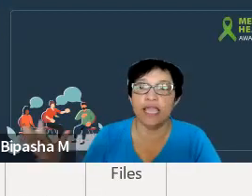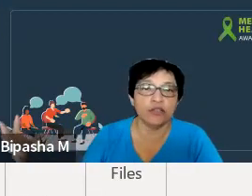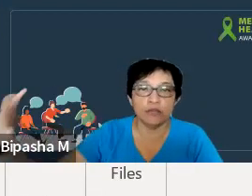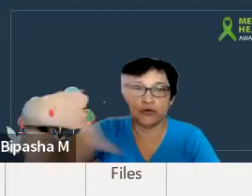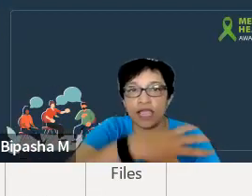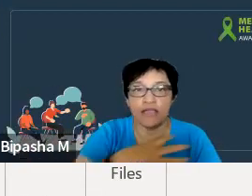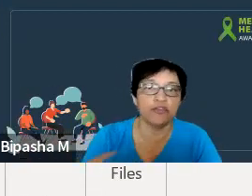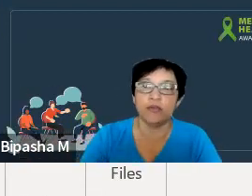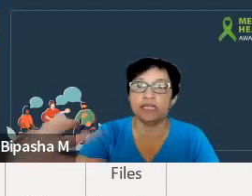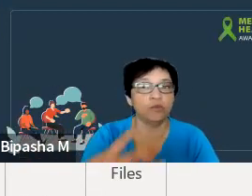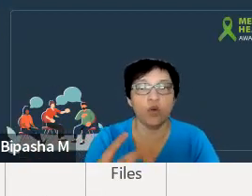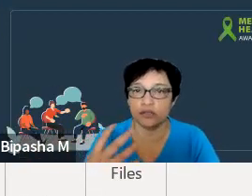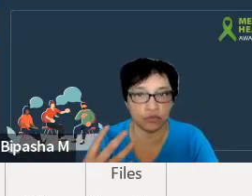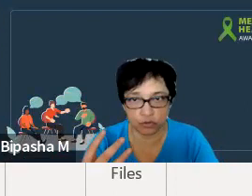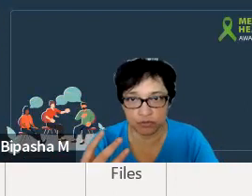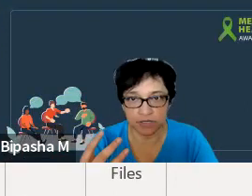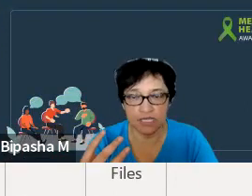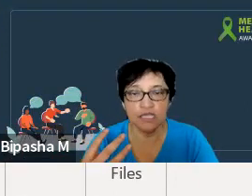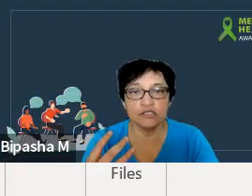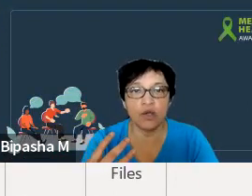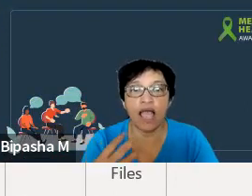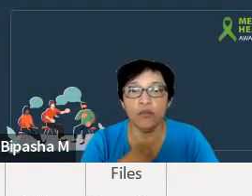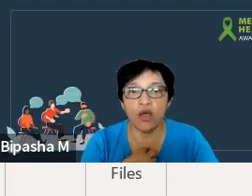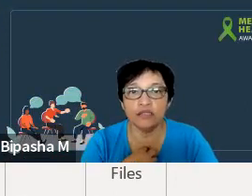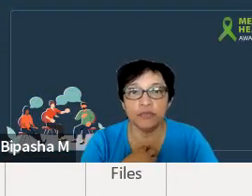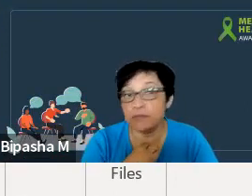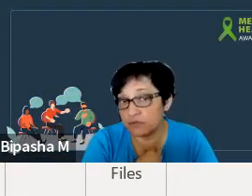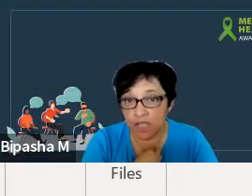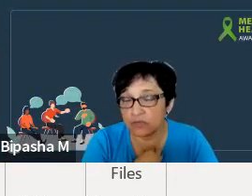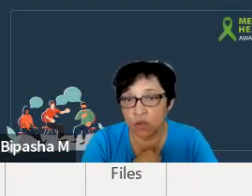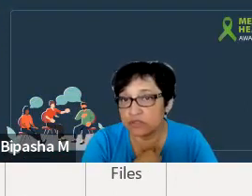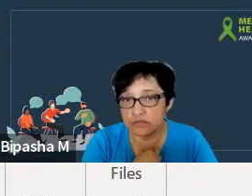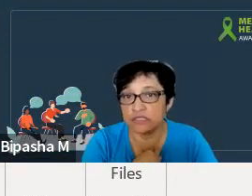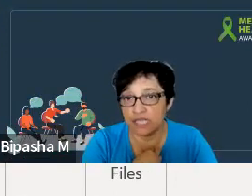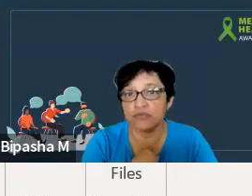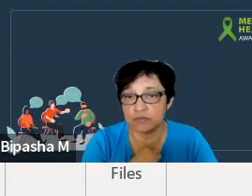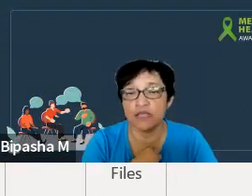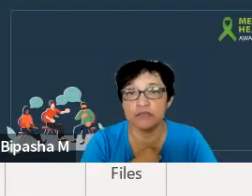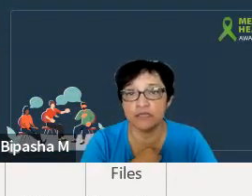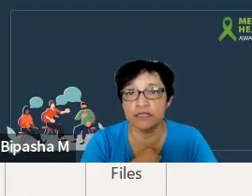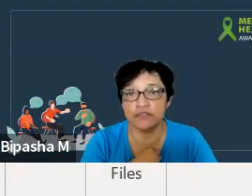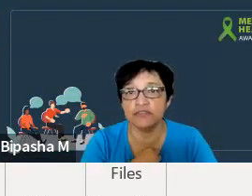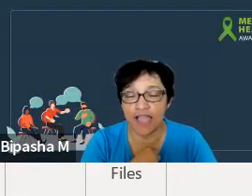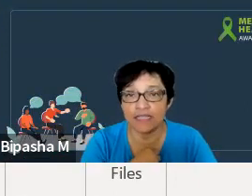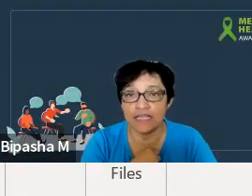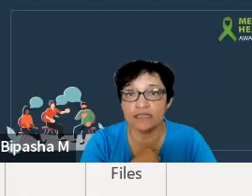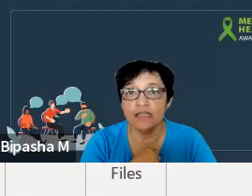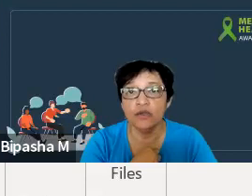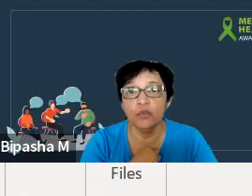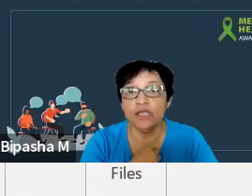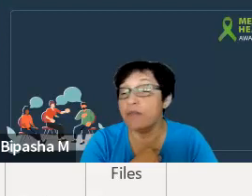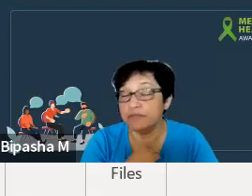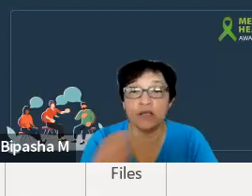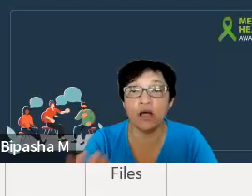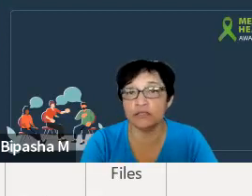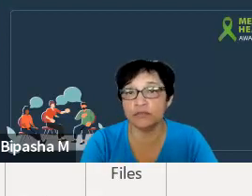You cannot put everybody in one group. So I want people of color also to take responsibility for the fact that